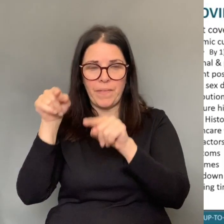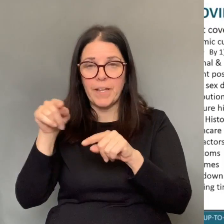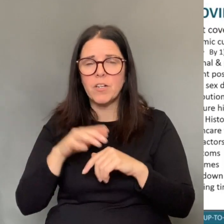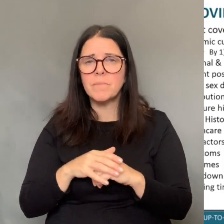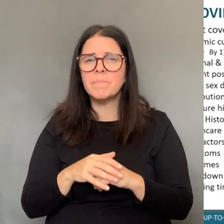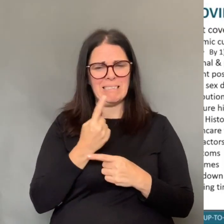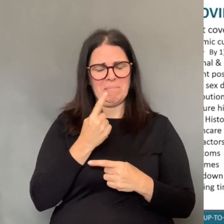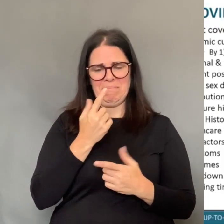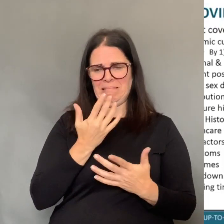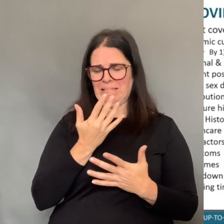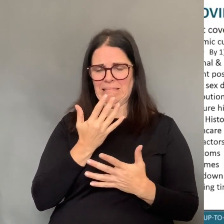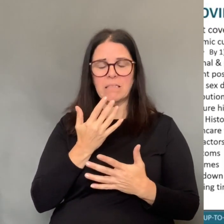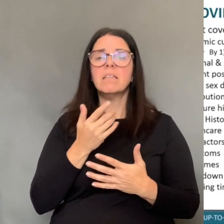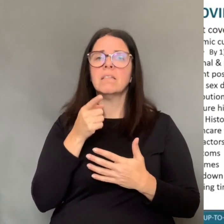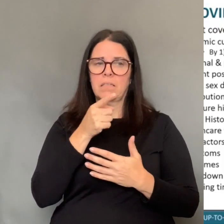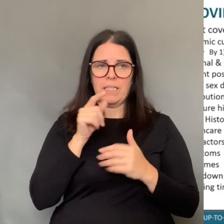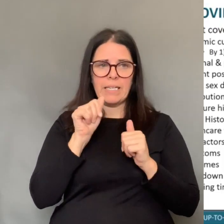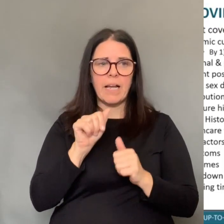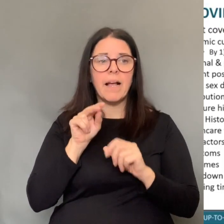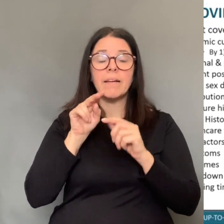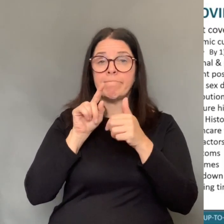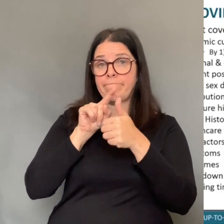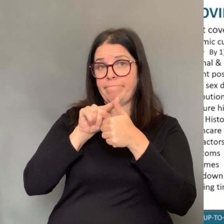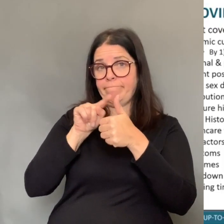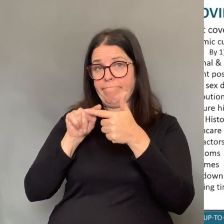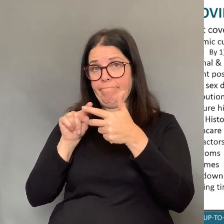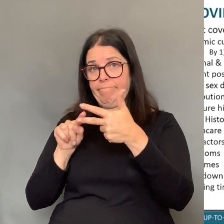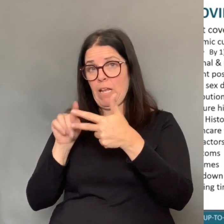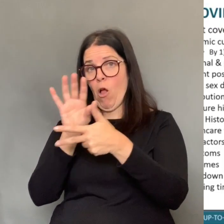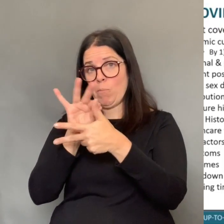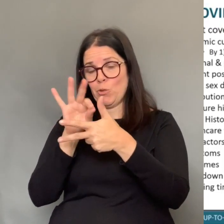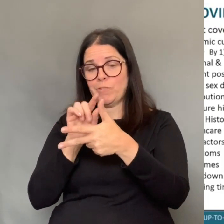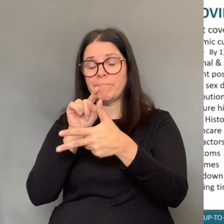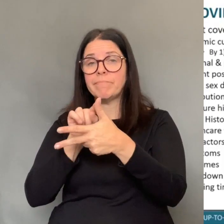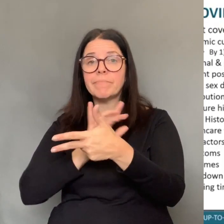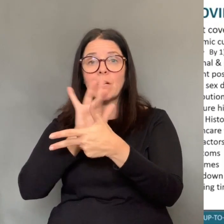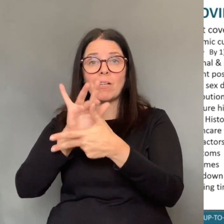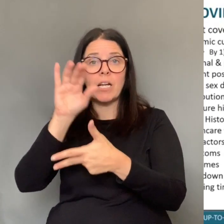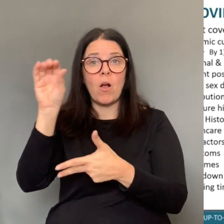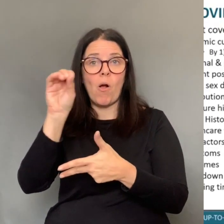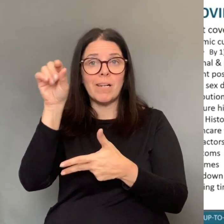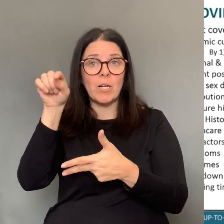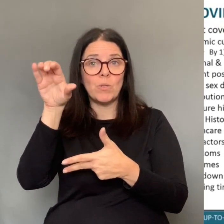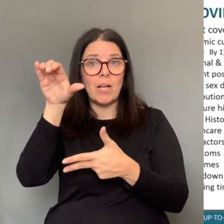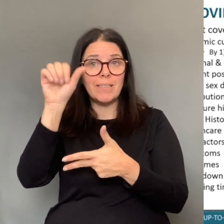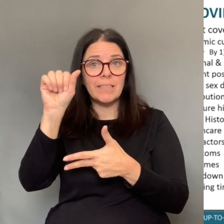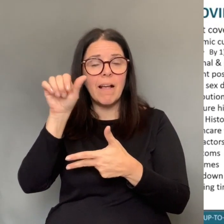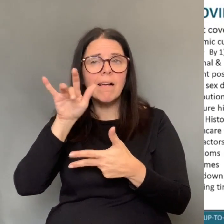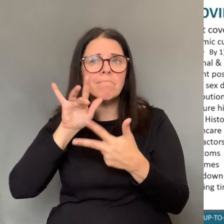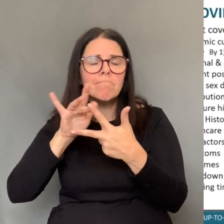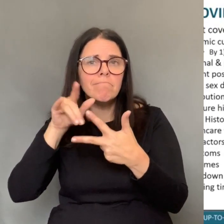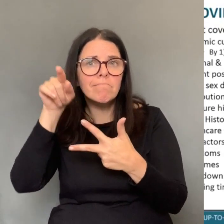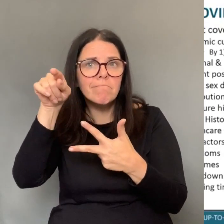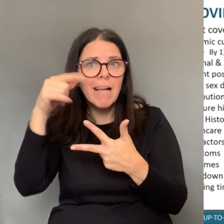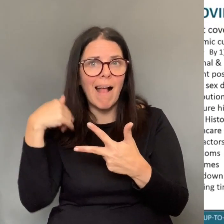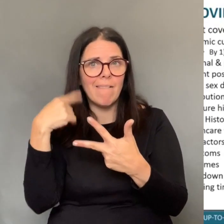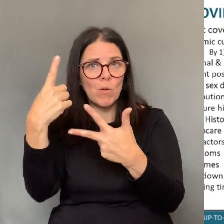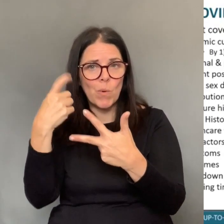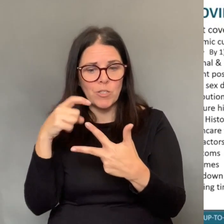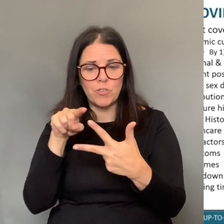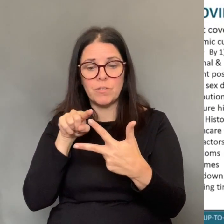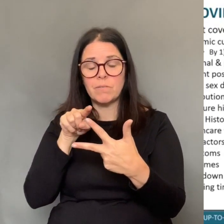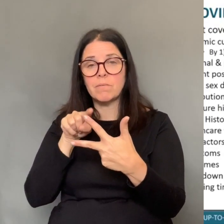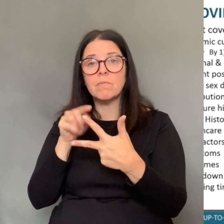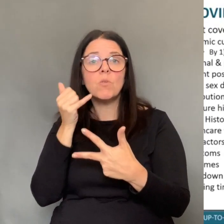of the community. While a significant number of people are not working at the moment, all these essential workers are doing more than before to keep the